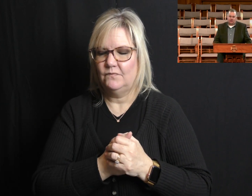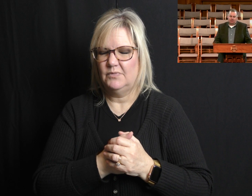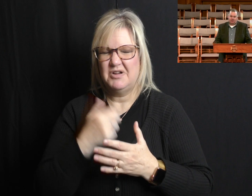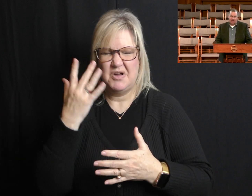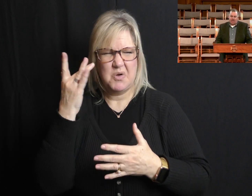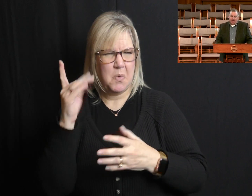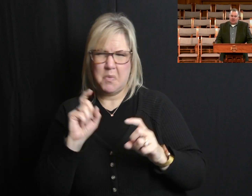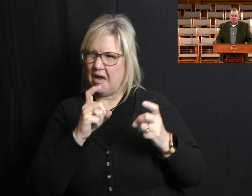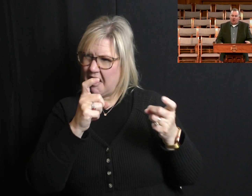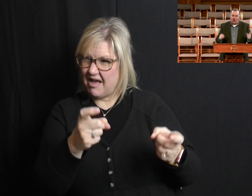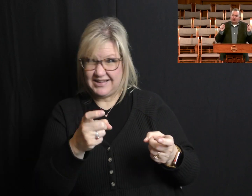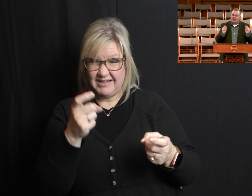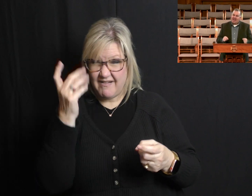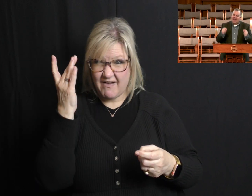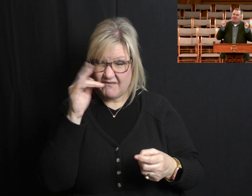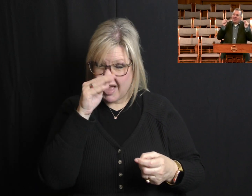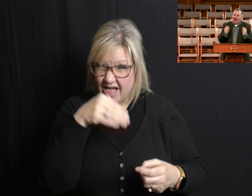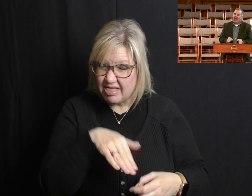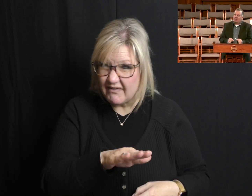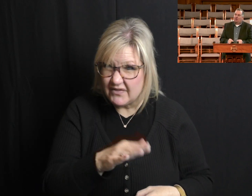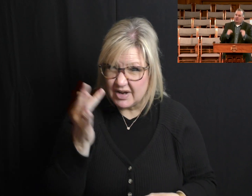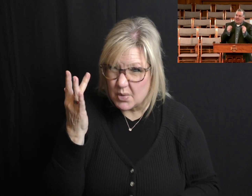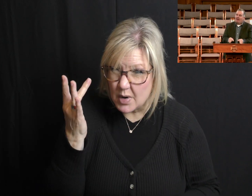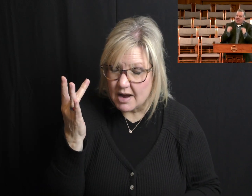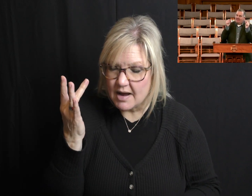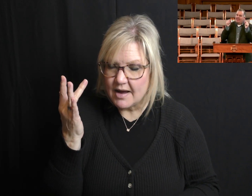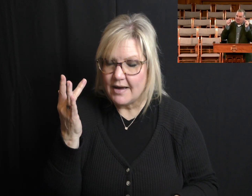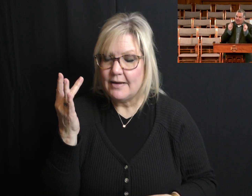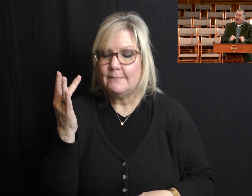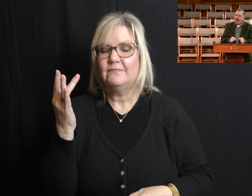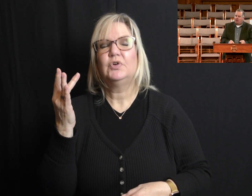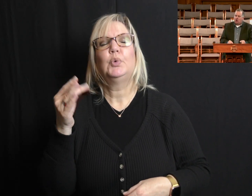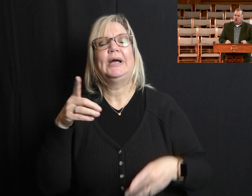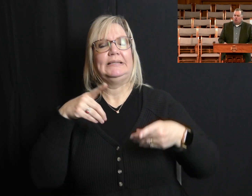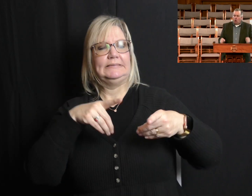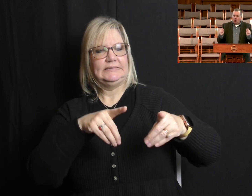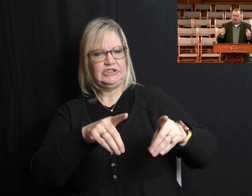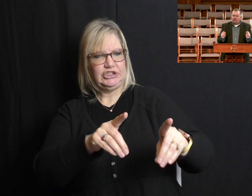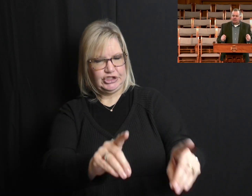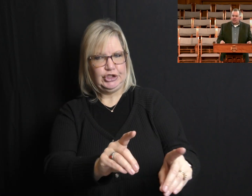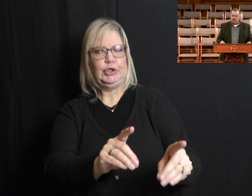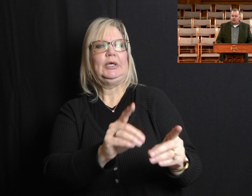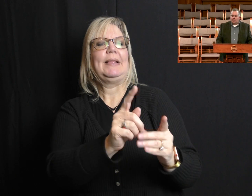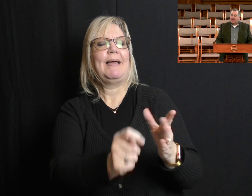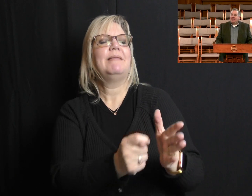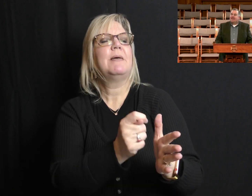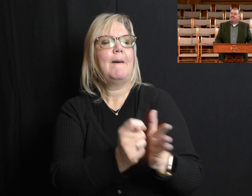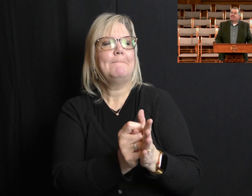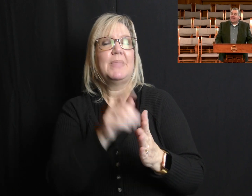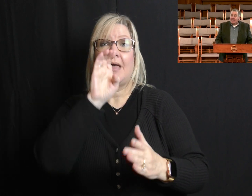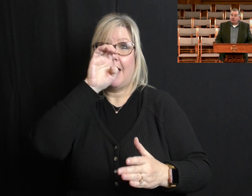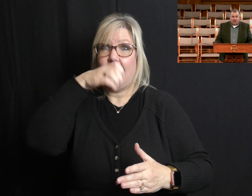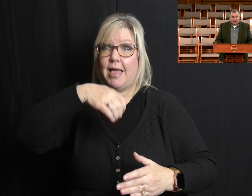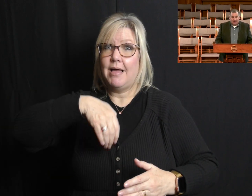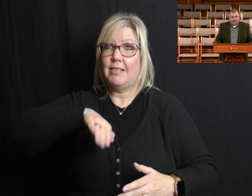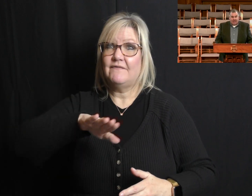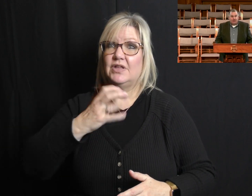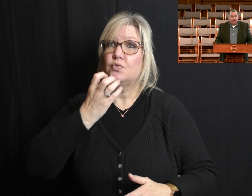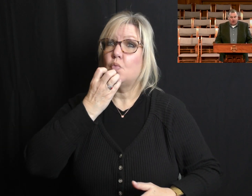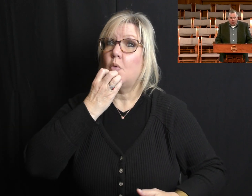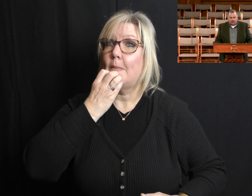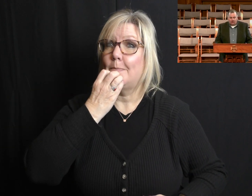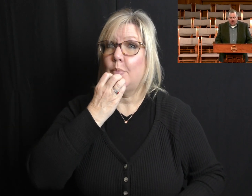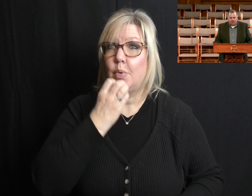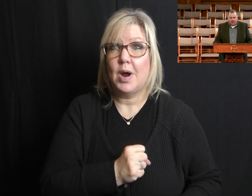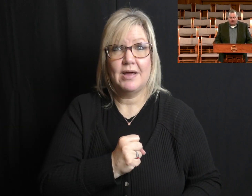this is because these animals during this time were considered to be sacred in